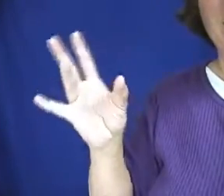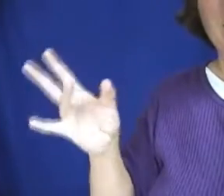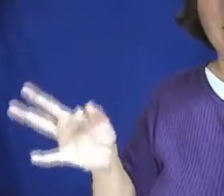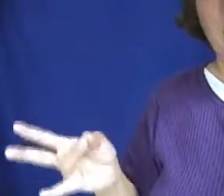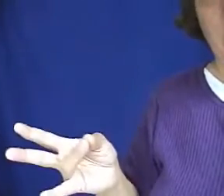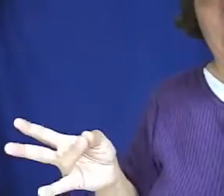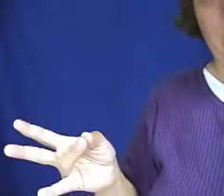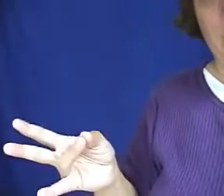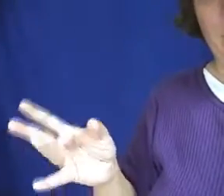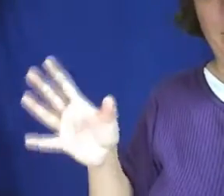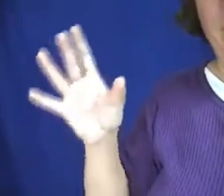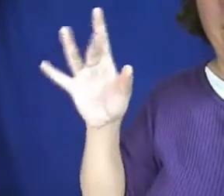87,